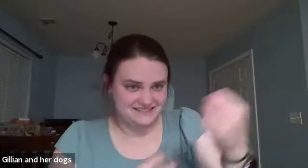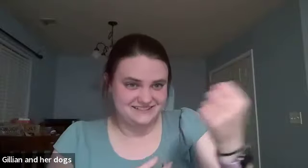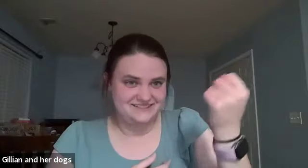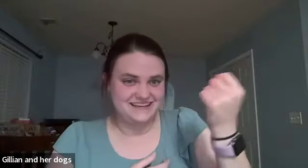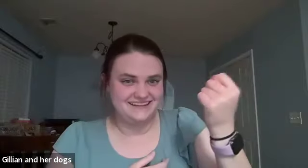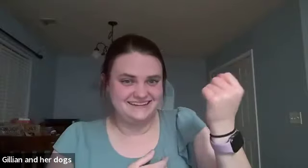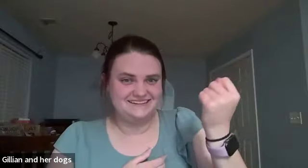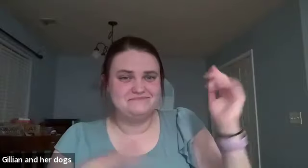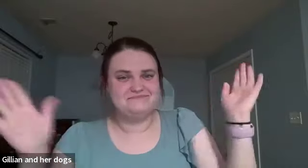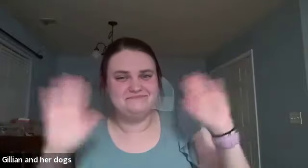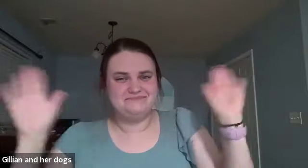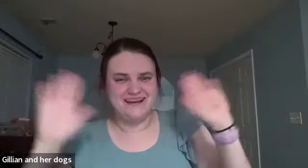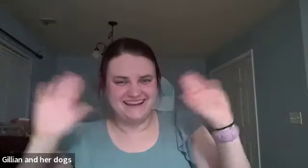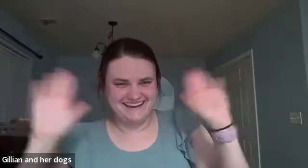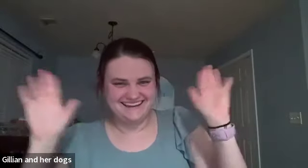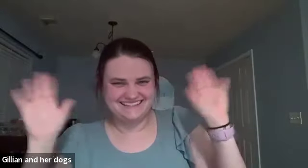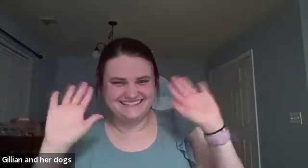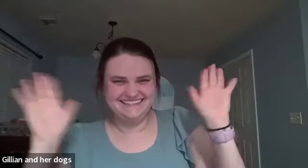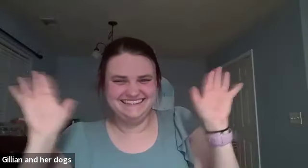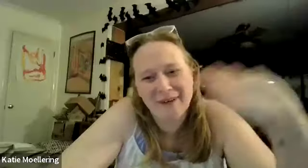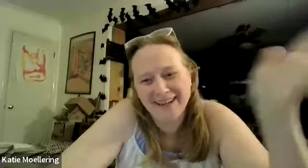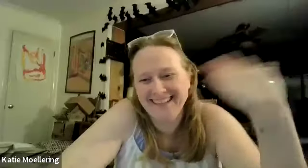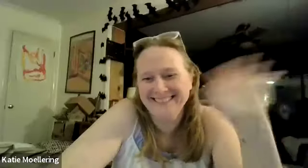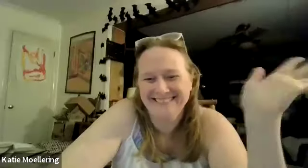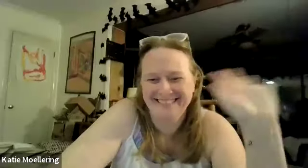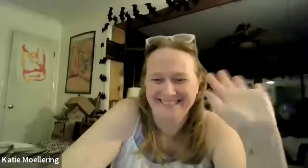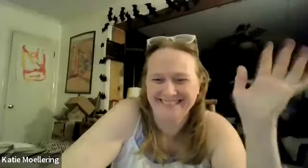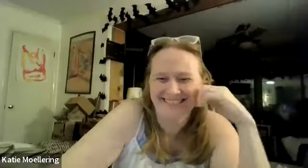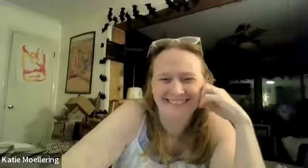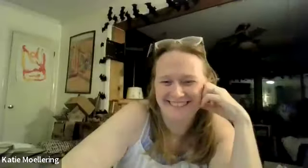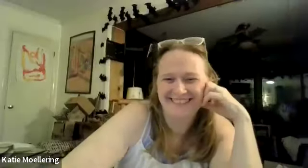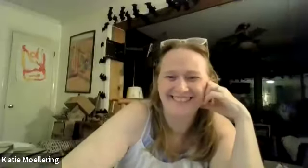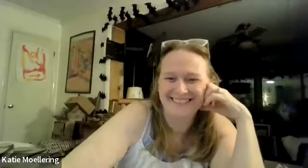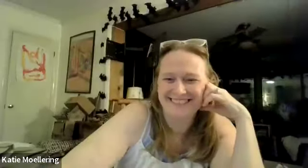next Tuesday. Bye, guys. Bye, everybody.